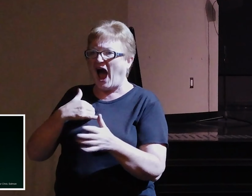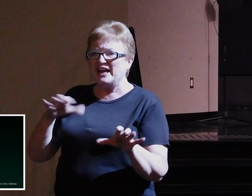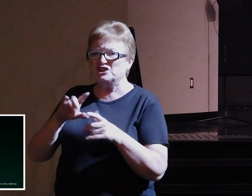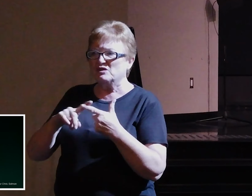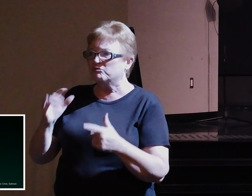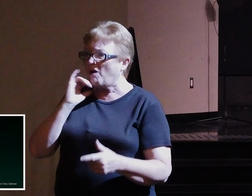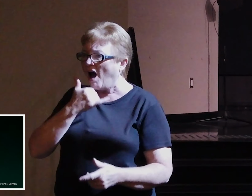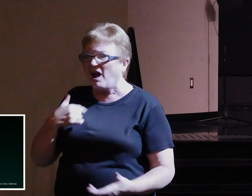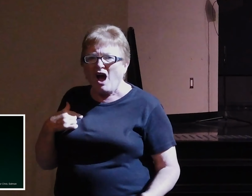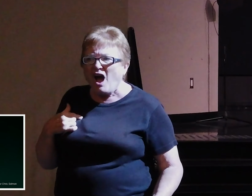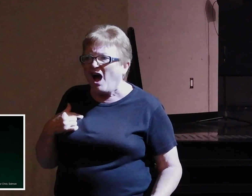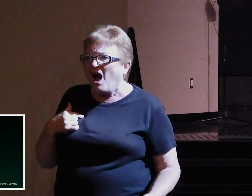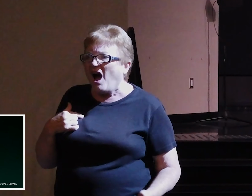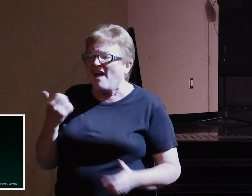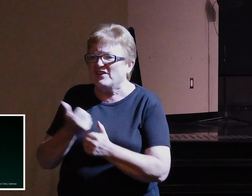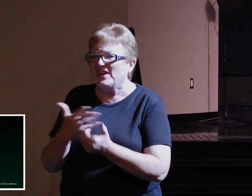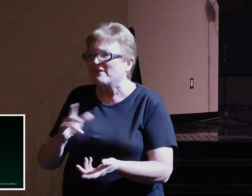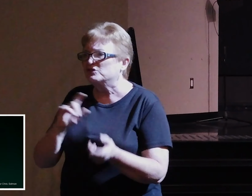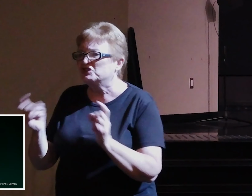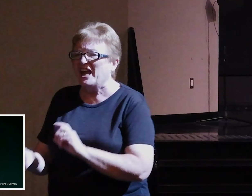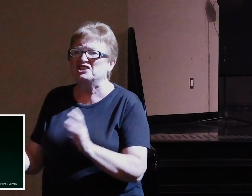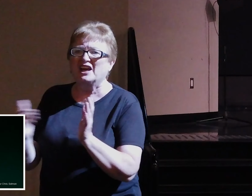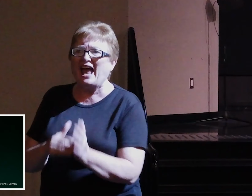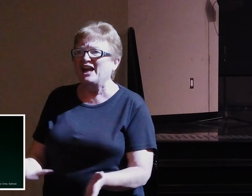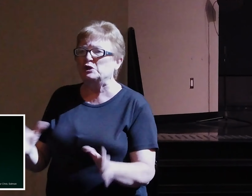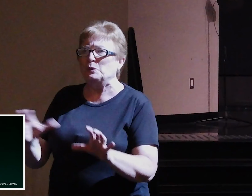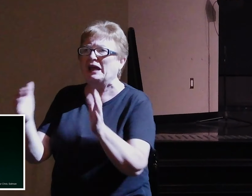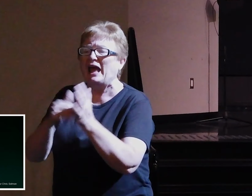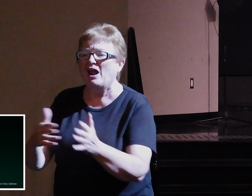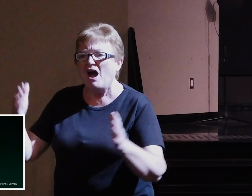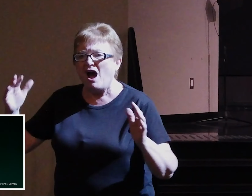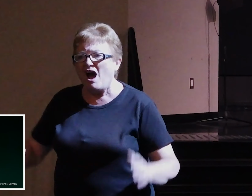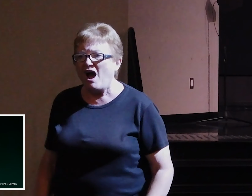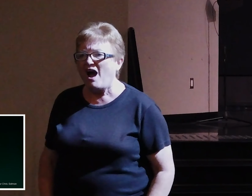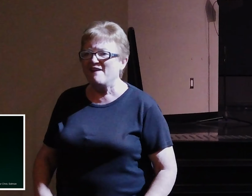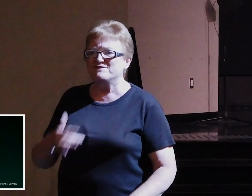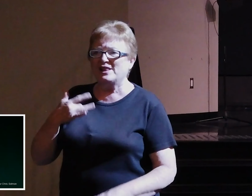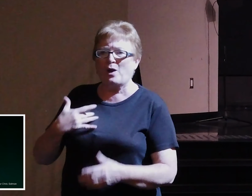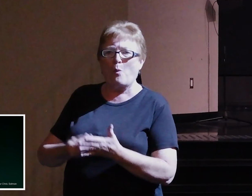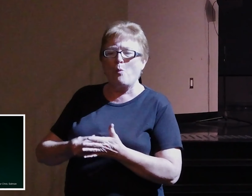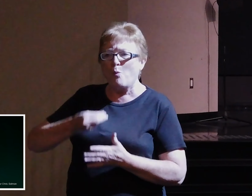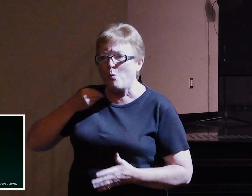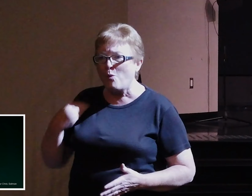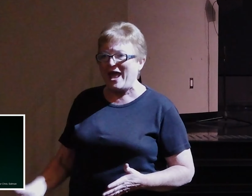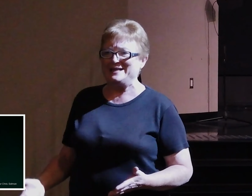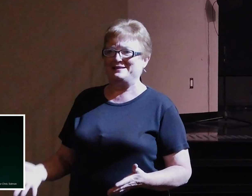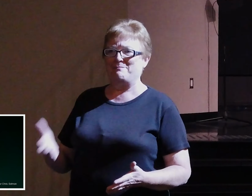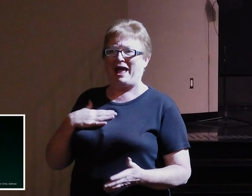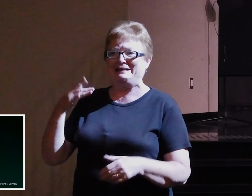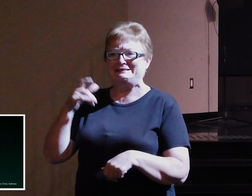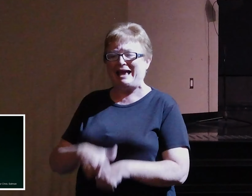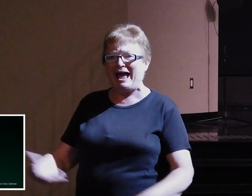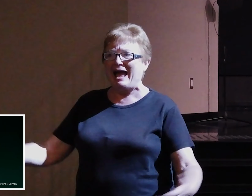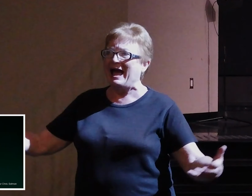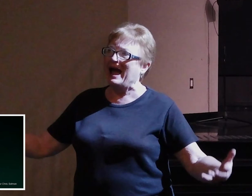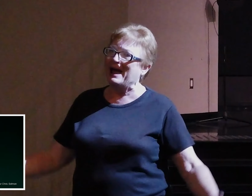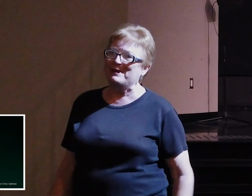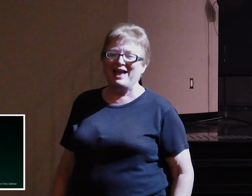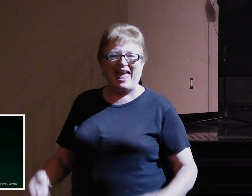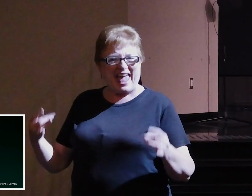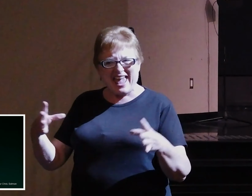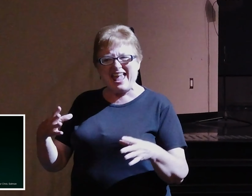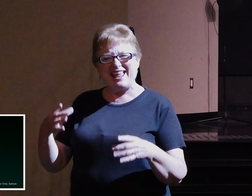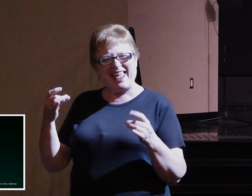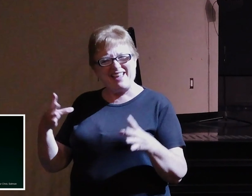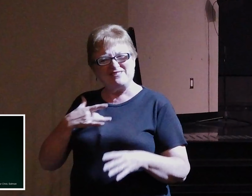How annoying is a day of wasted labor over nothing? So annoying. And that's why I know this